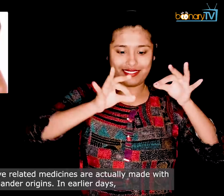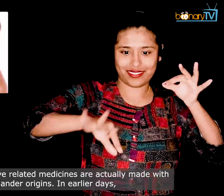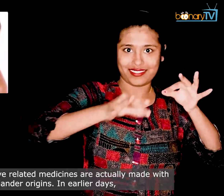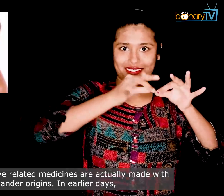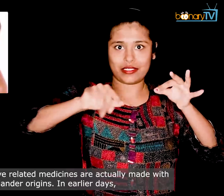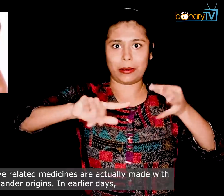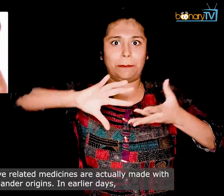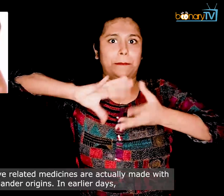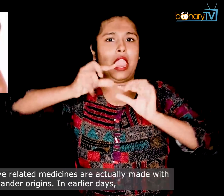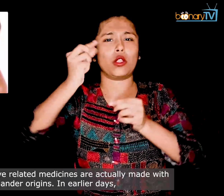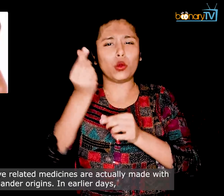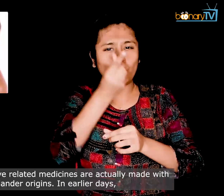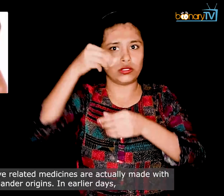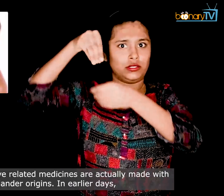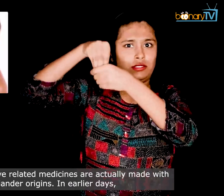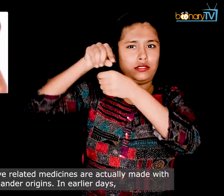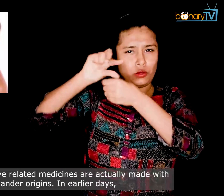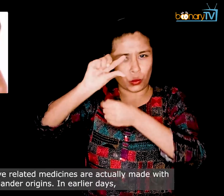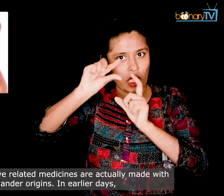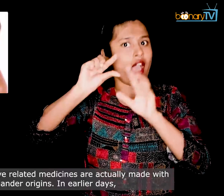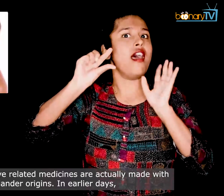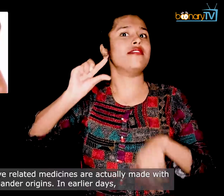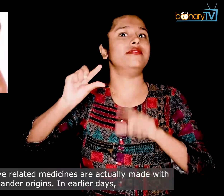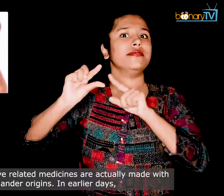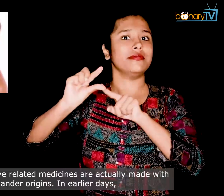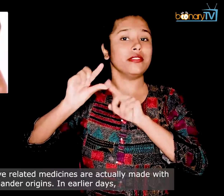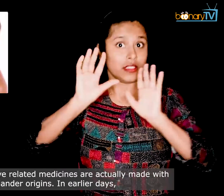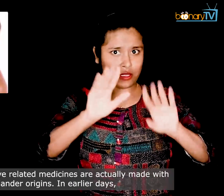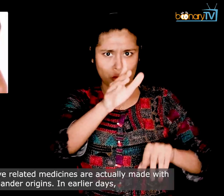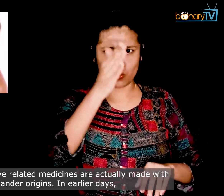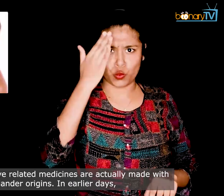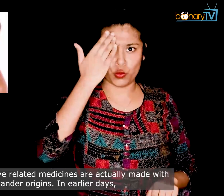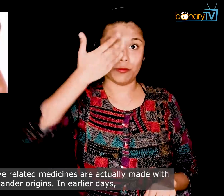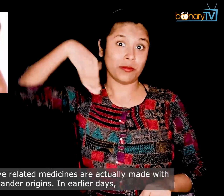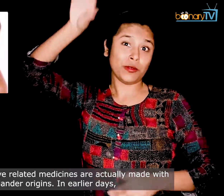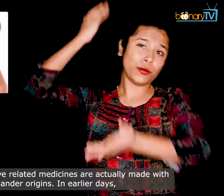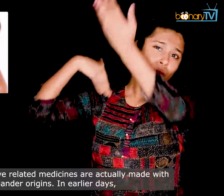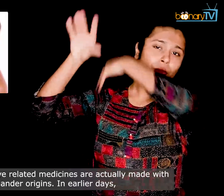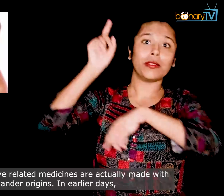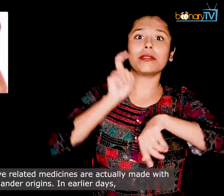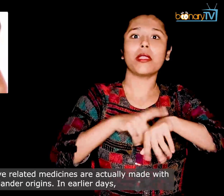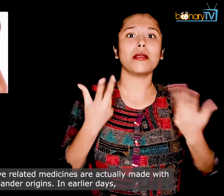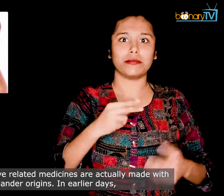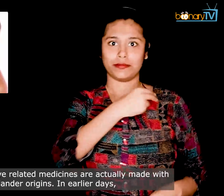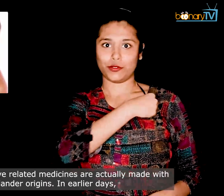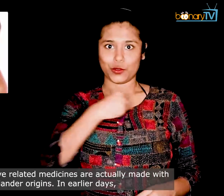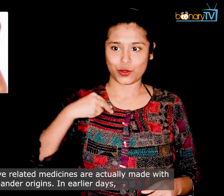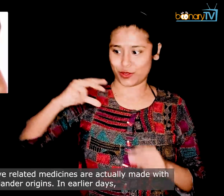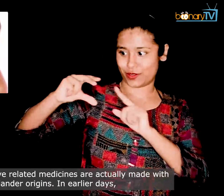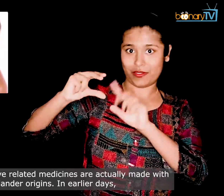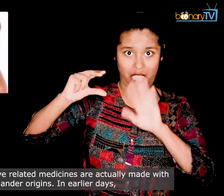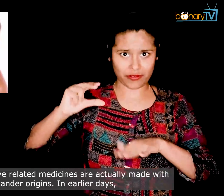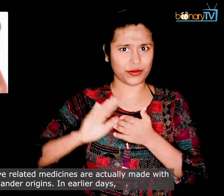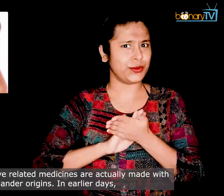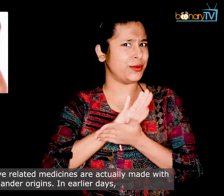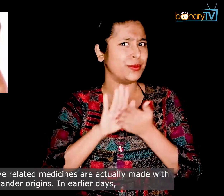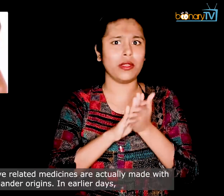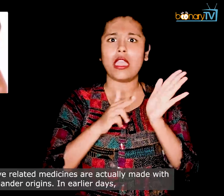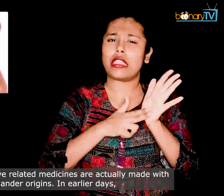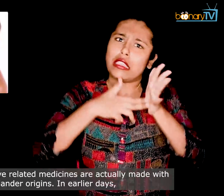these eye-related medicines are actually made with coriander origins. In earlier days, there